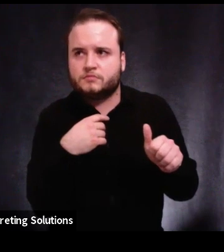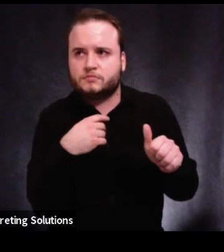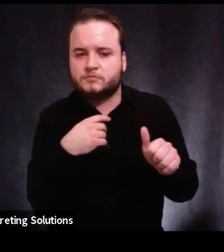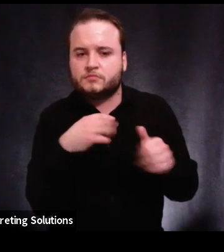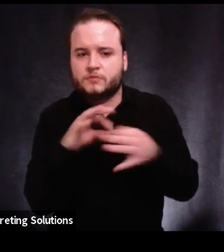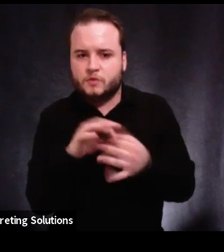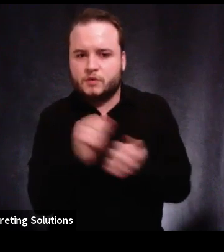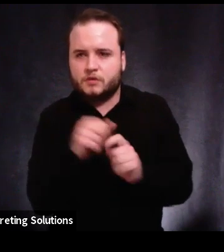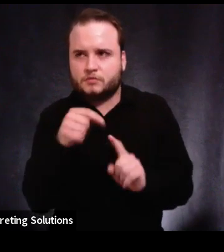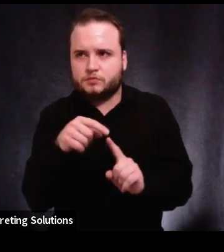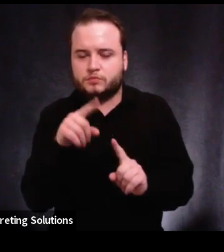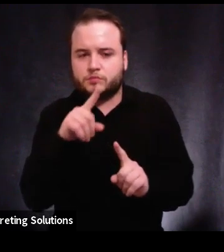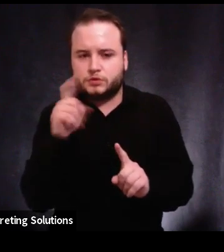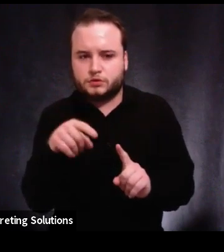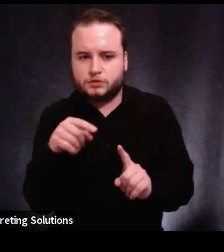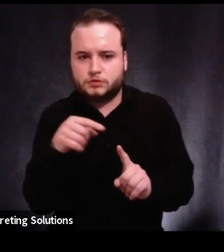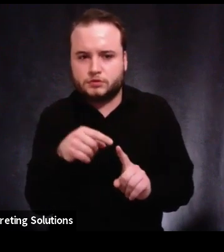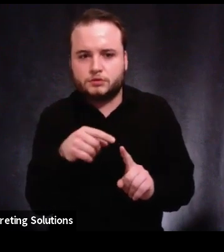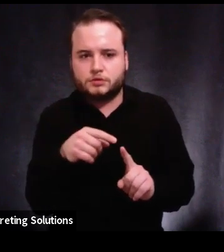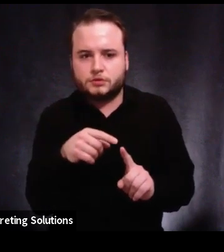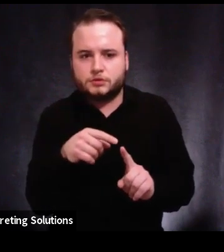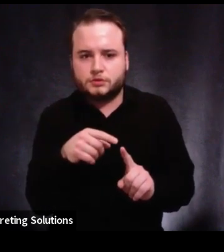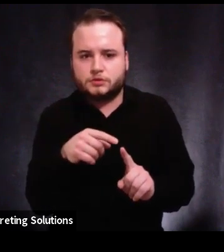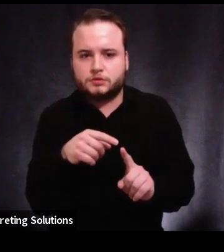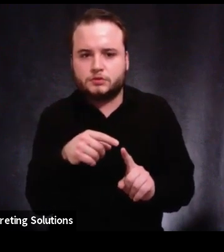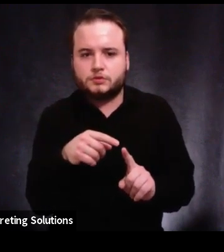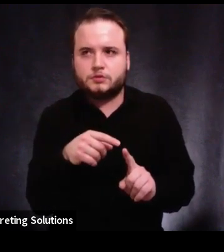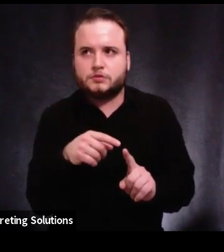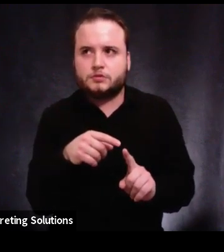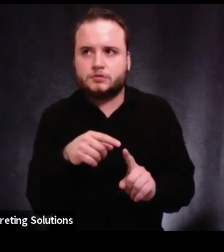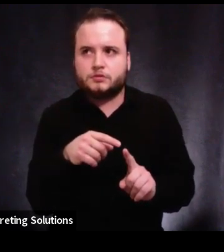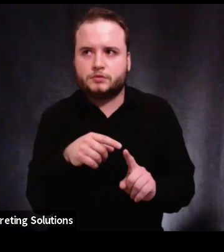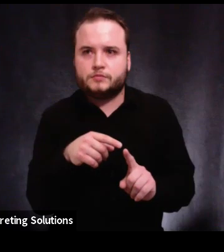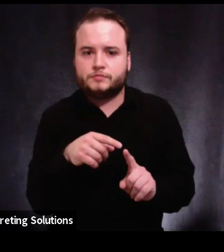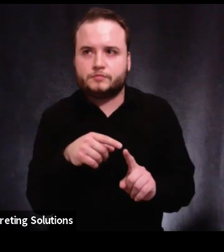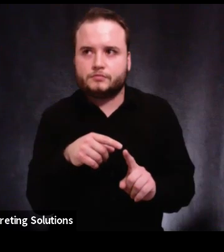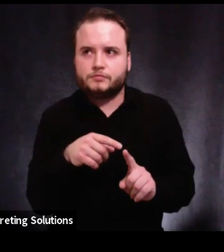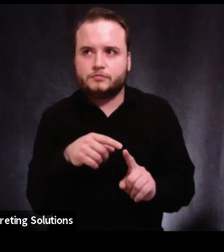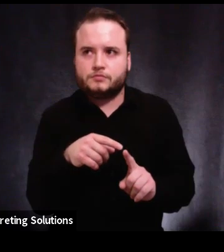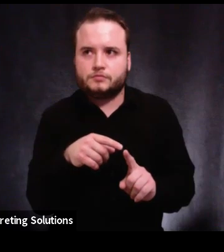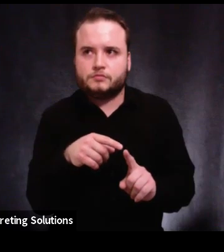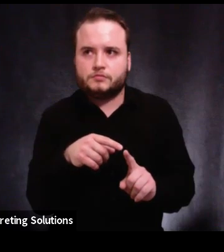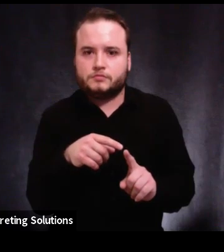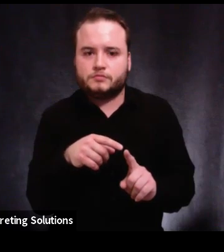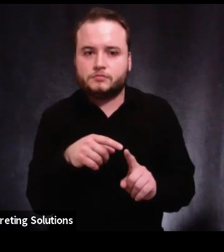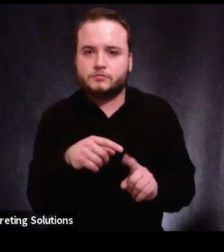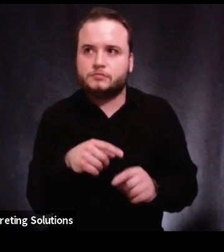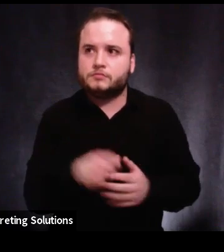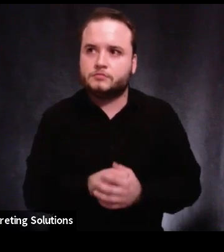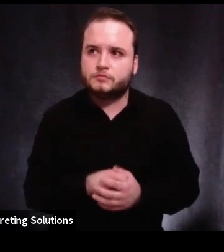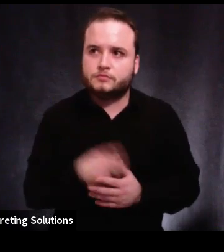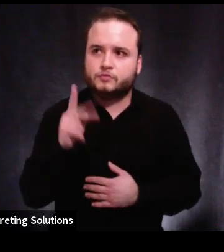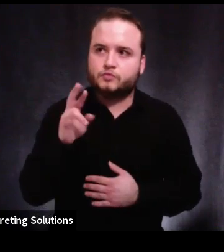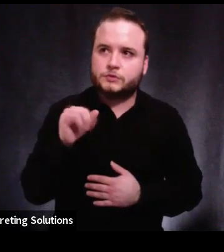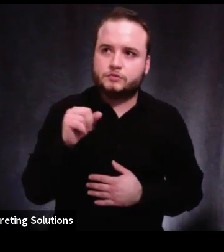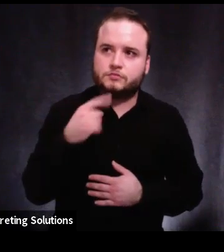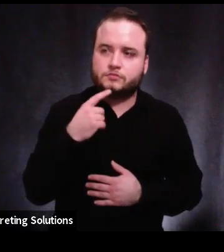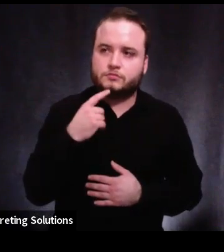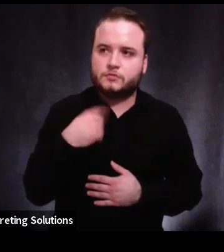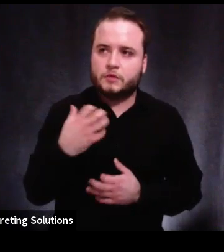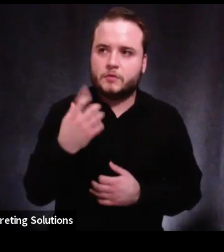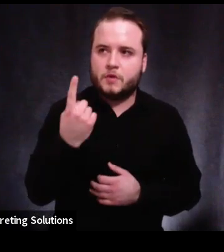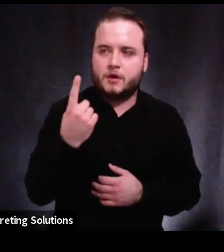And Chris and Mike, can I make one more clarification? So I think it's really important to make that distinction between what we know